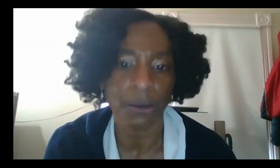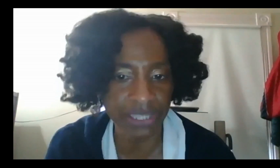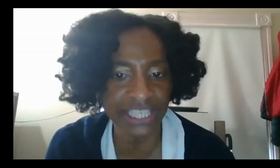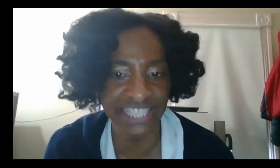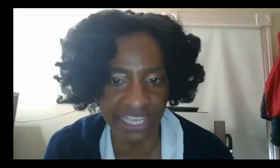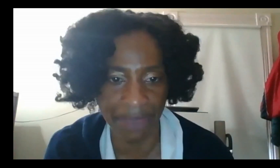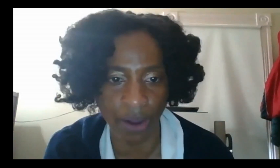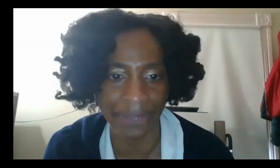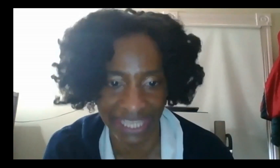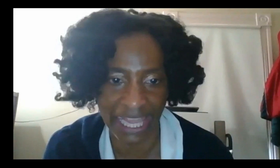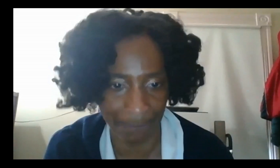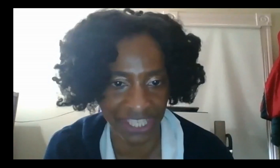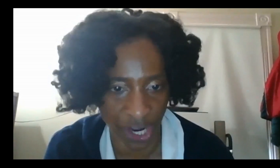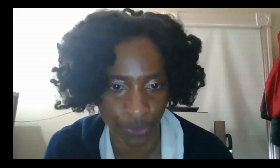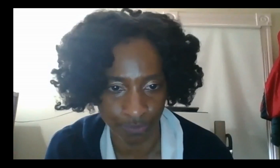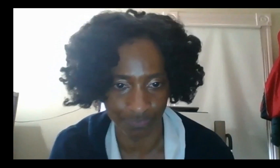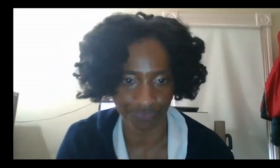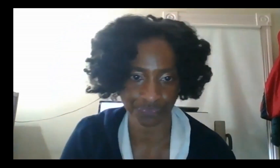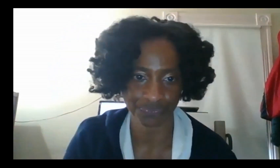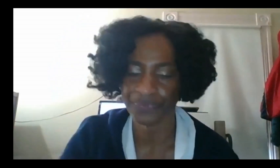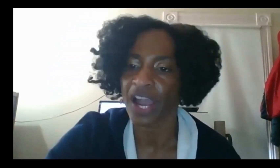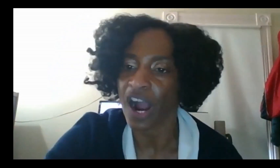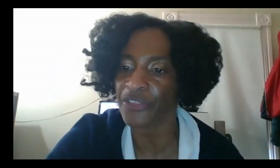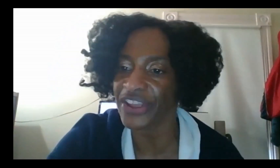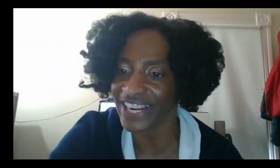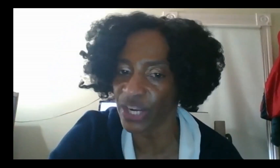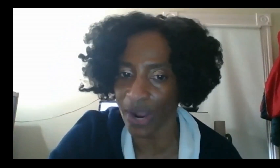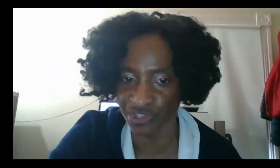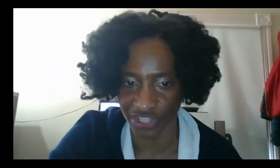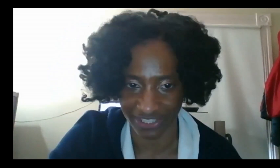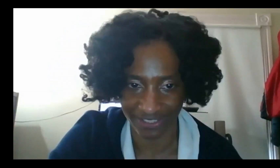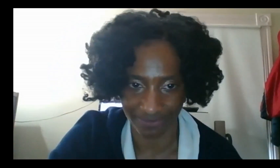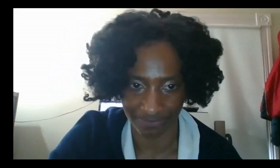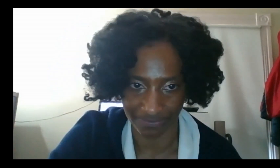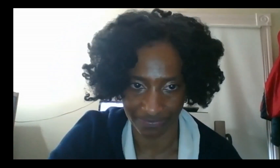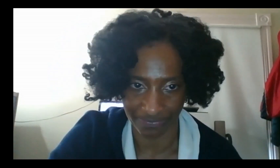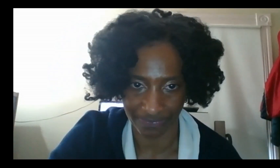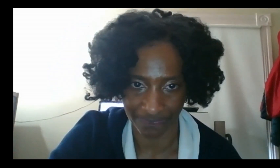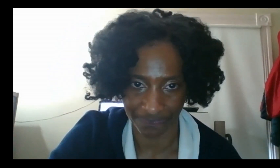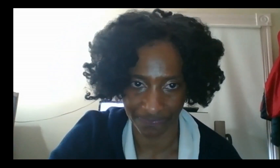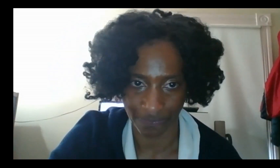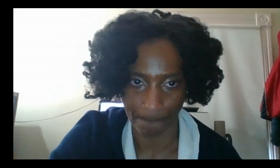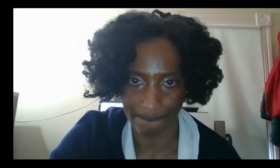merchandise, please email me and let me know. Are there any questions?